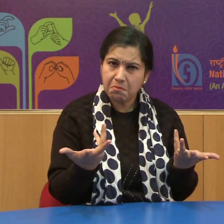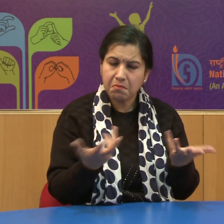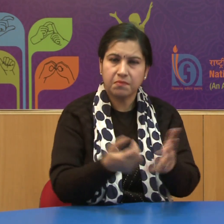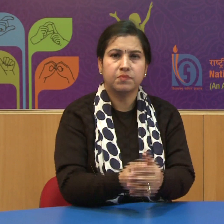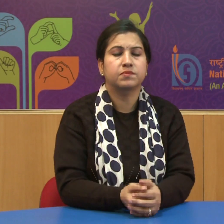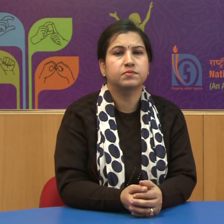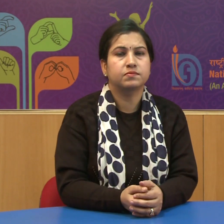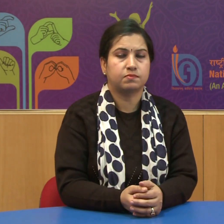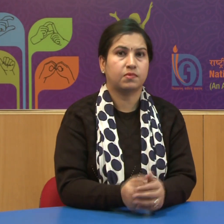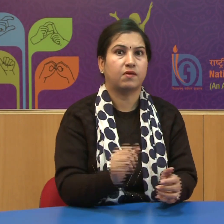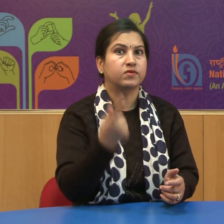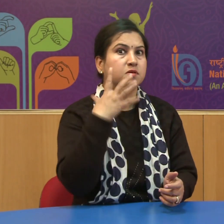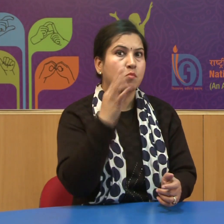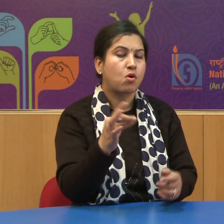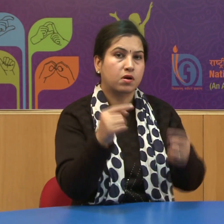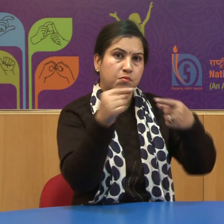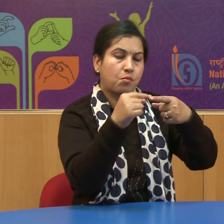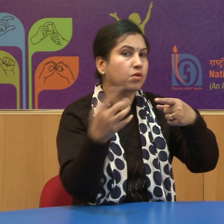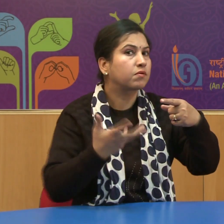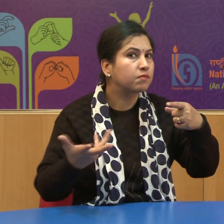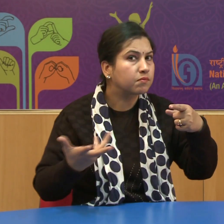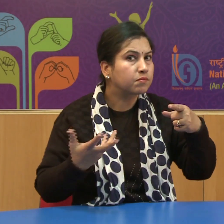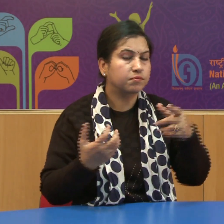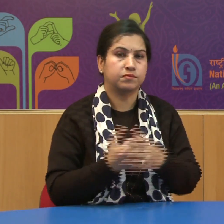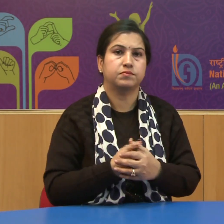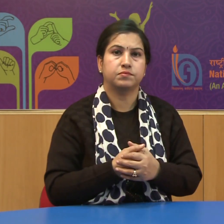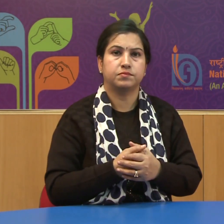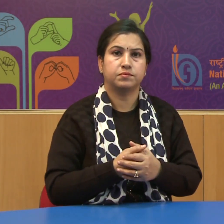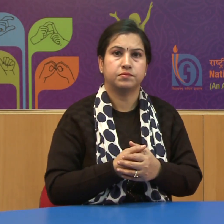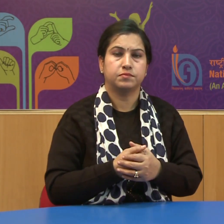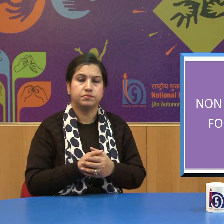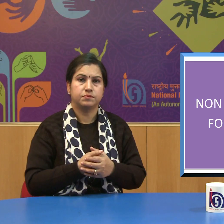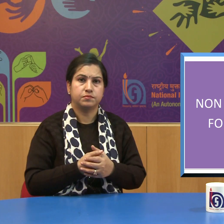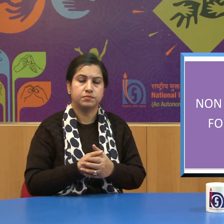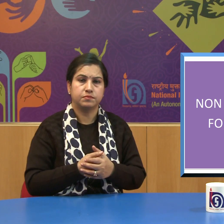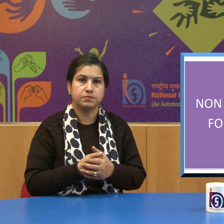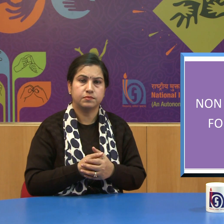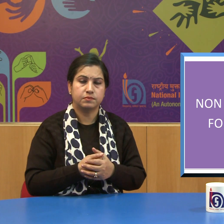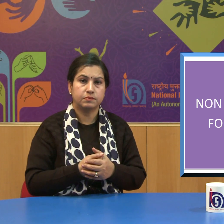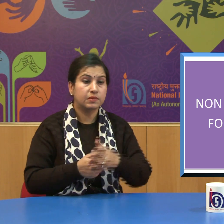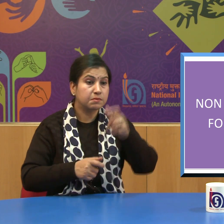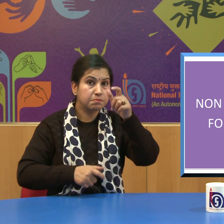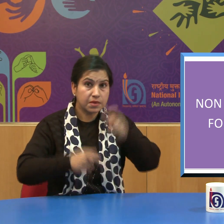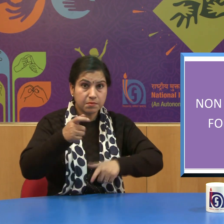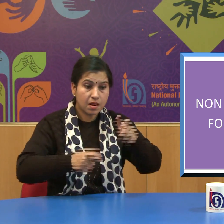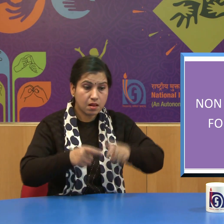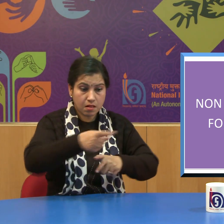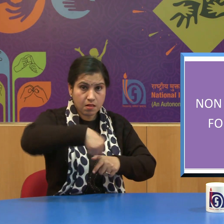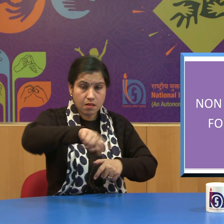The first reason was the non-tribal people started